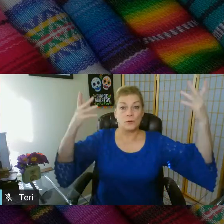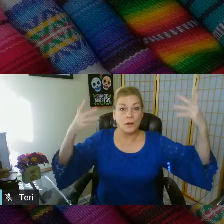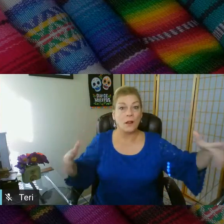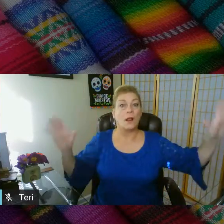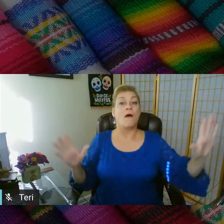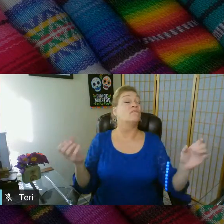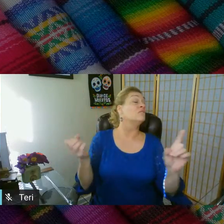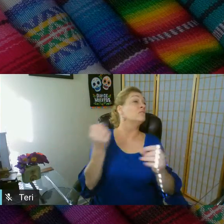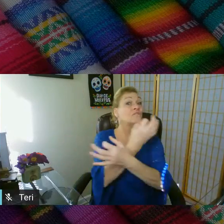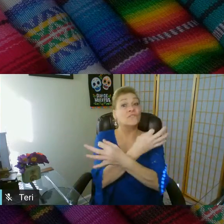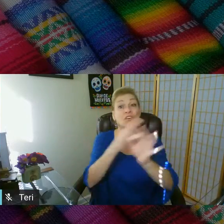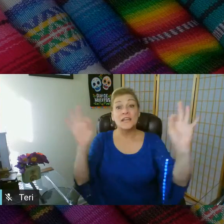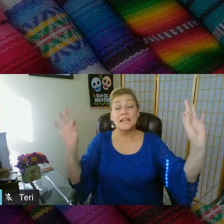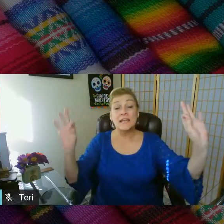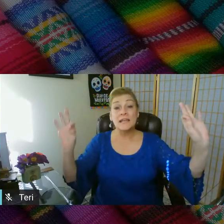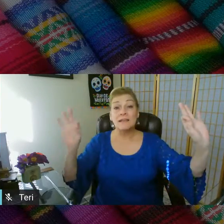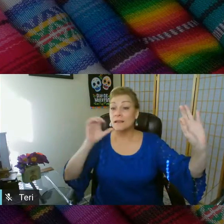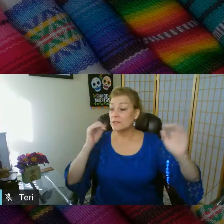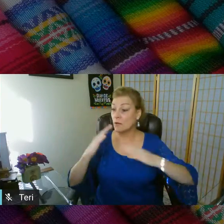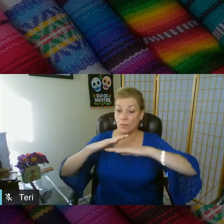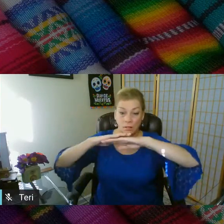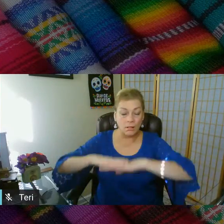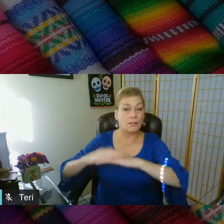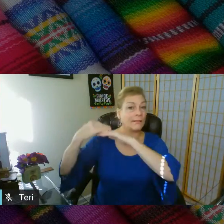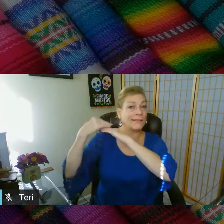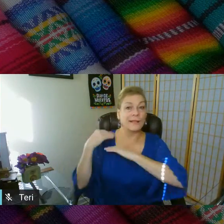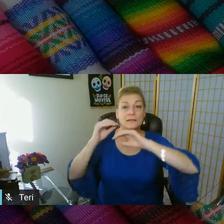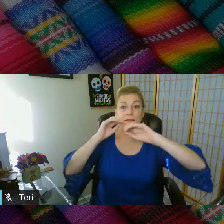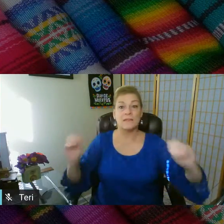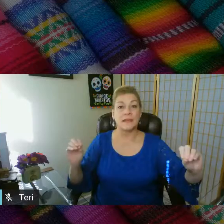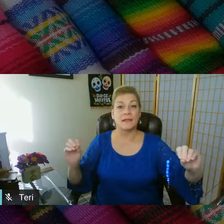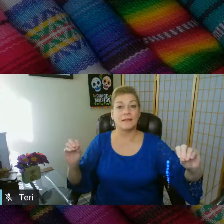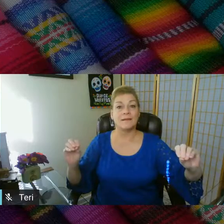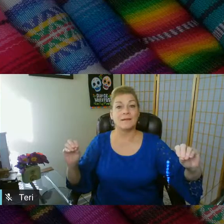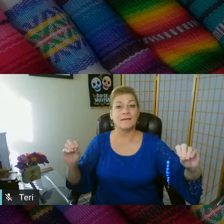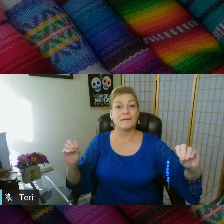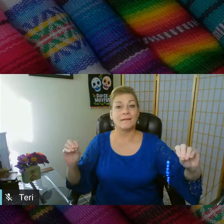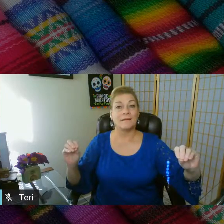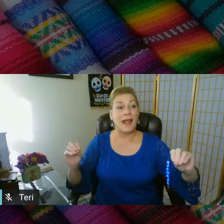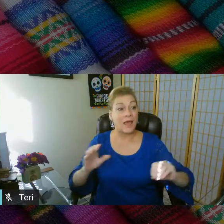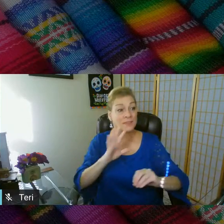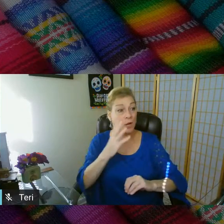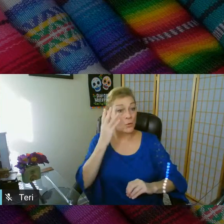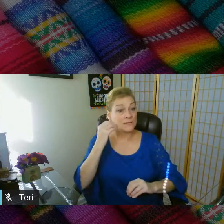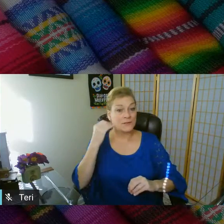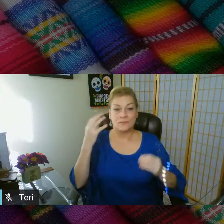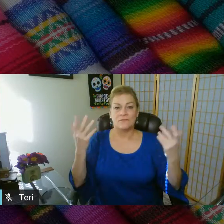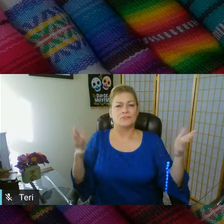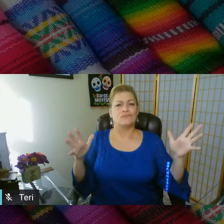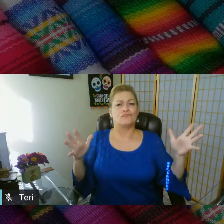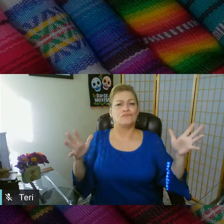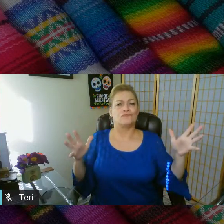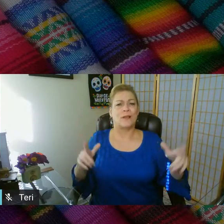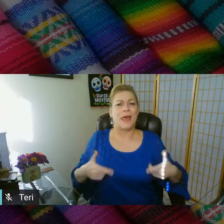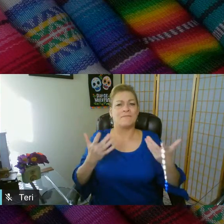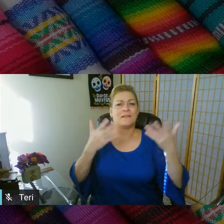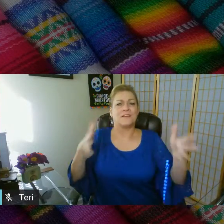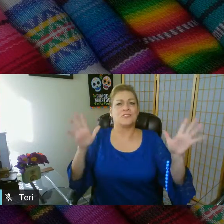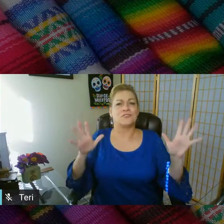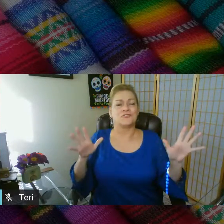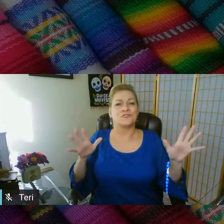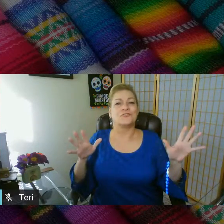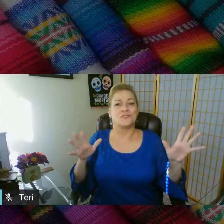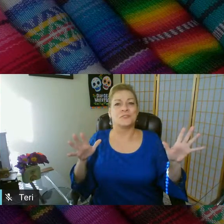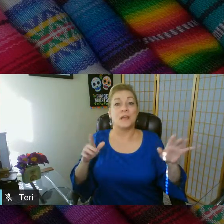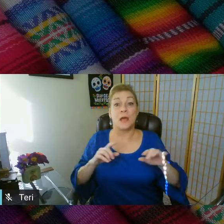pain experiences. So if we are doing that on the living side in this human